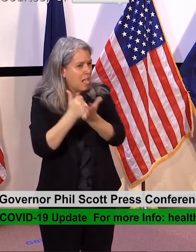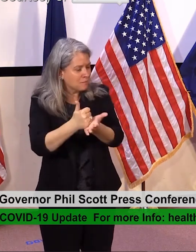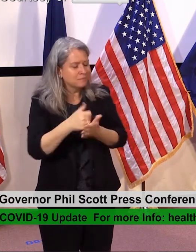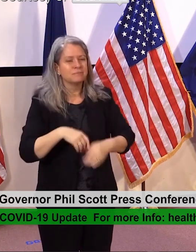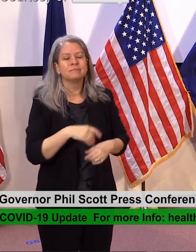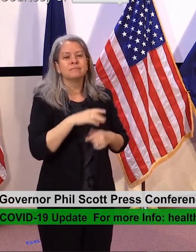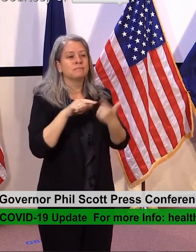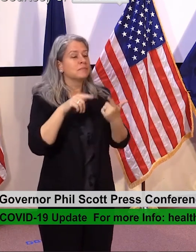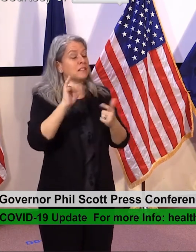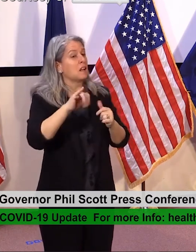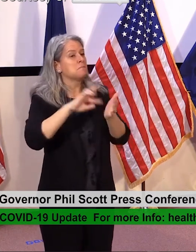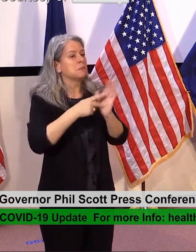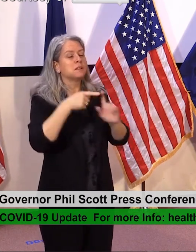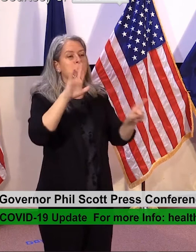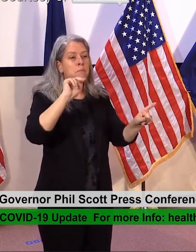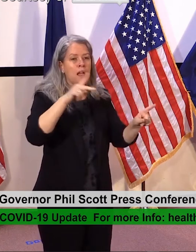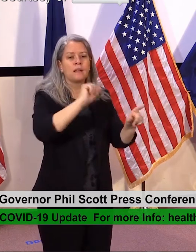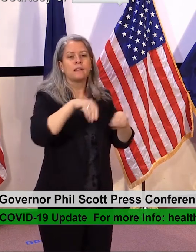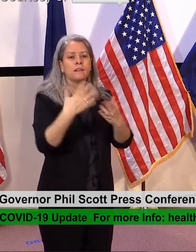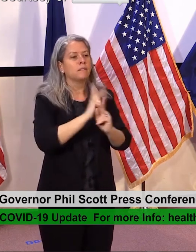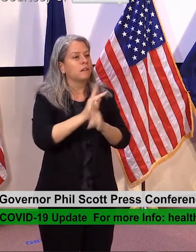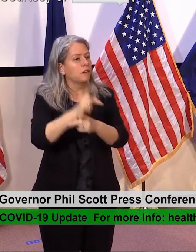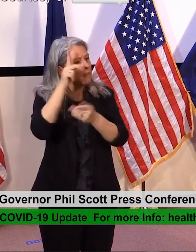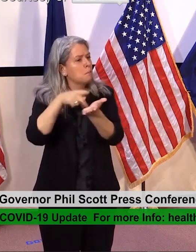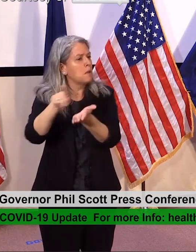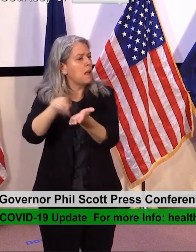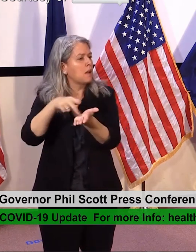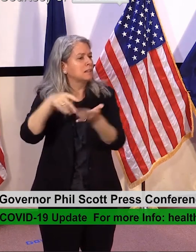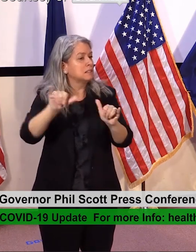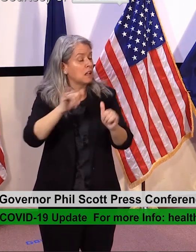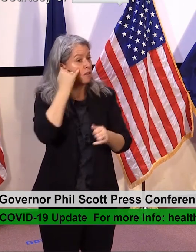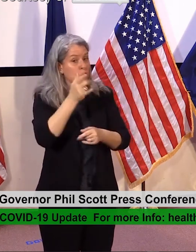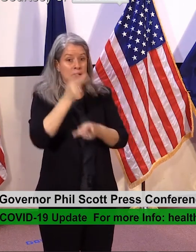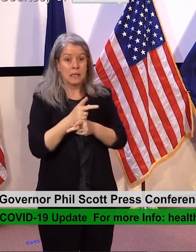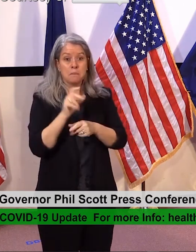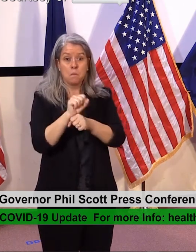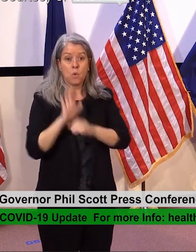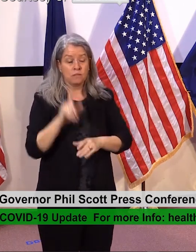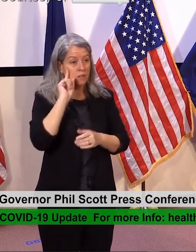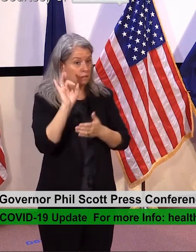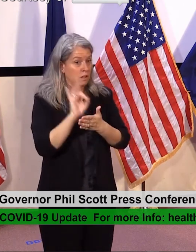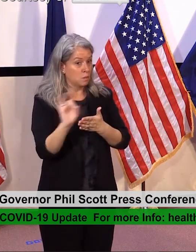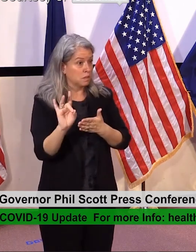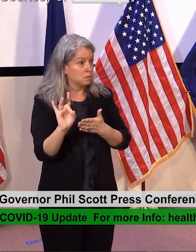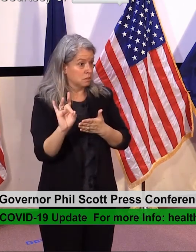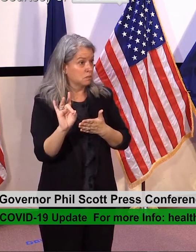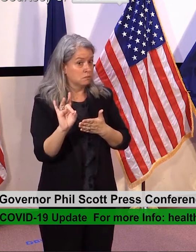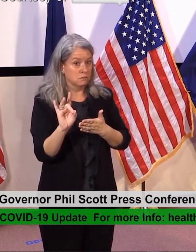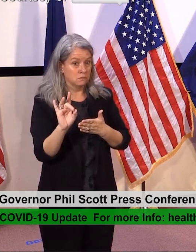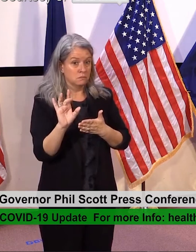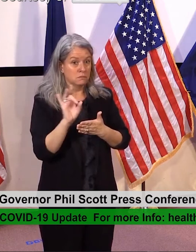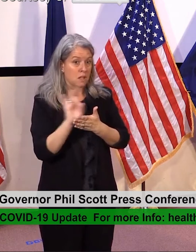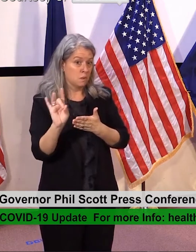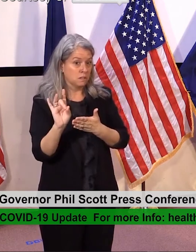credit unions to cover these expenses. And if employees are kept on for 8 weeks, up to 100%